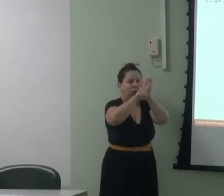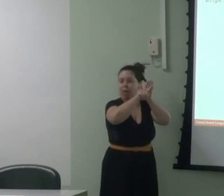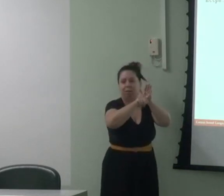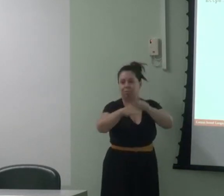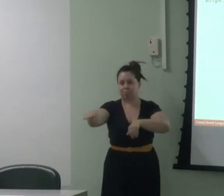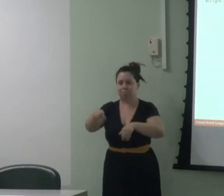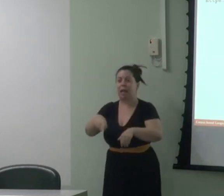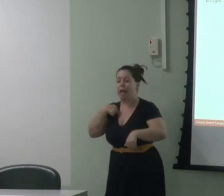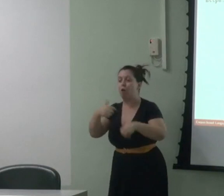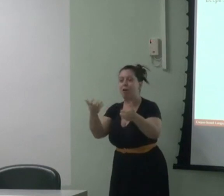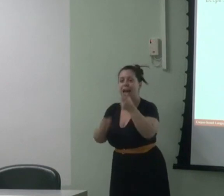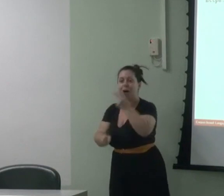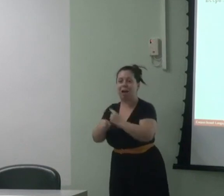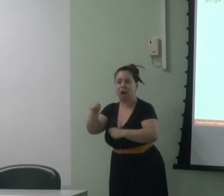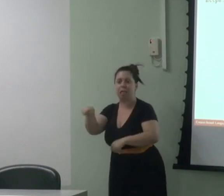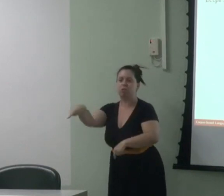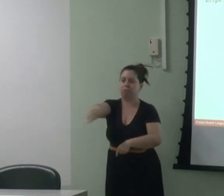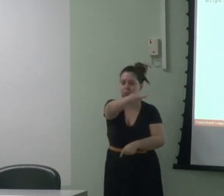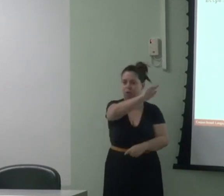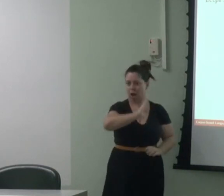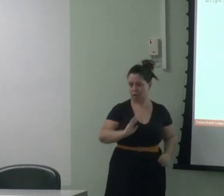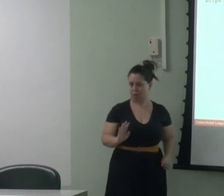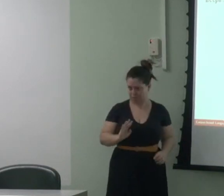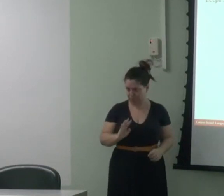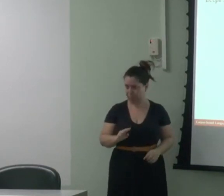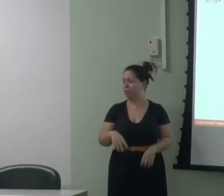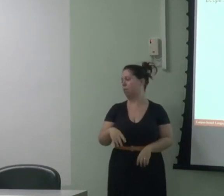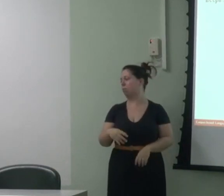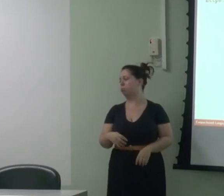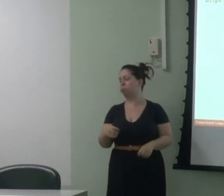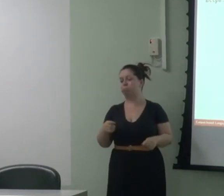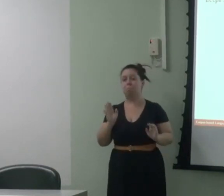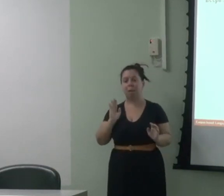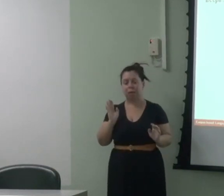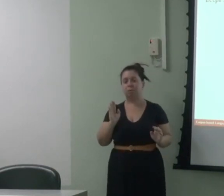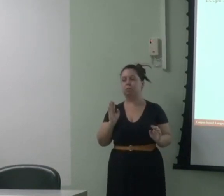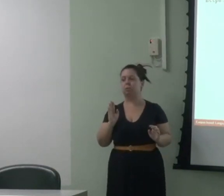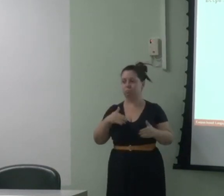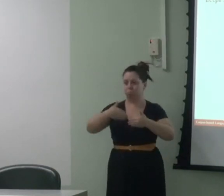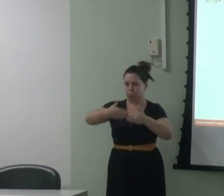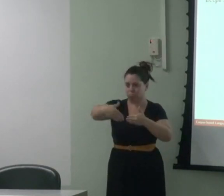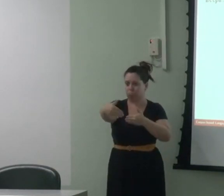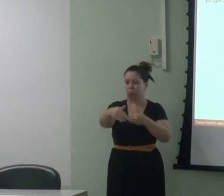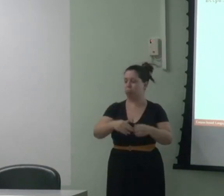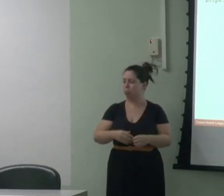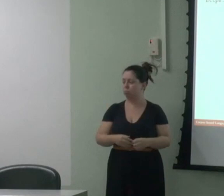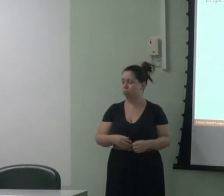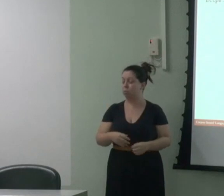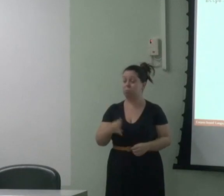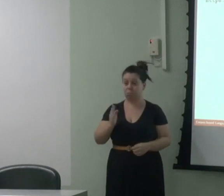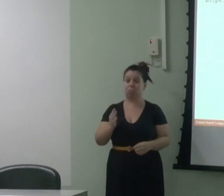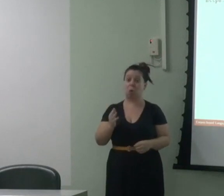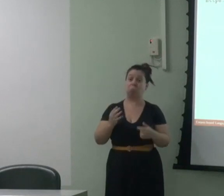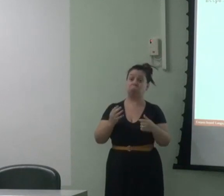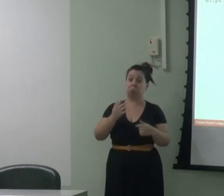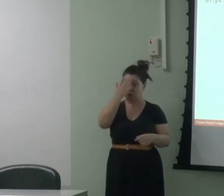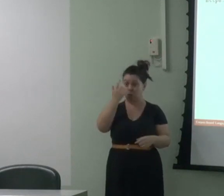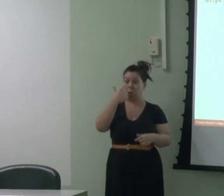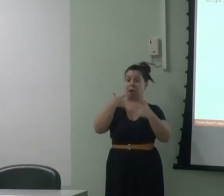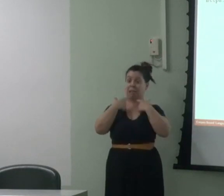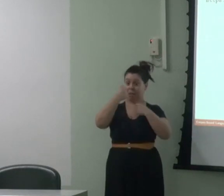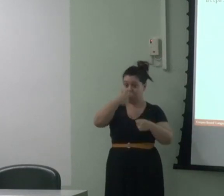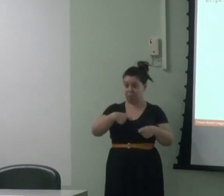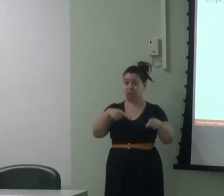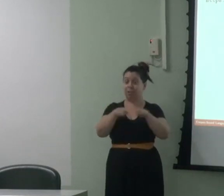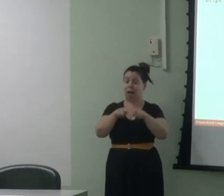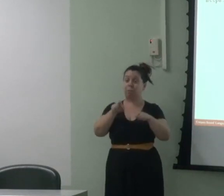large, so you will not find too many patterns this way maybe. But then linguists can also use the